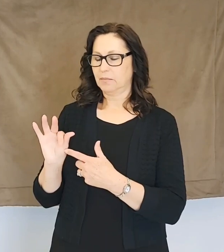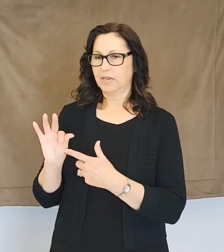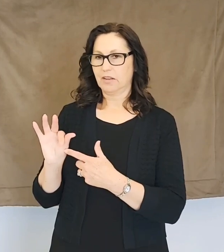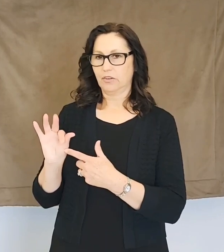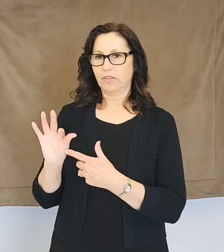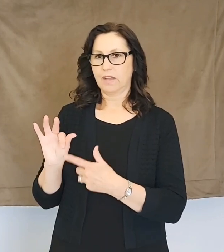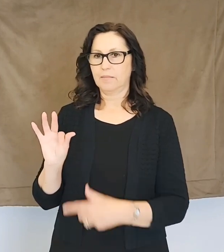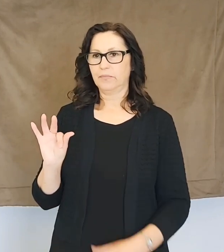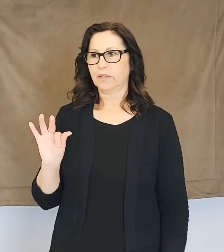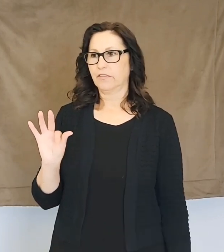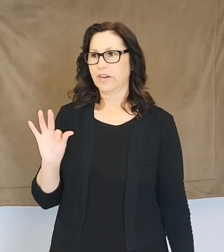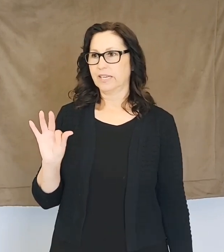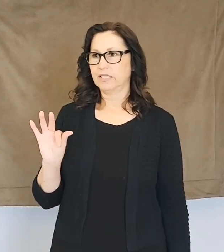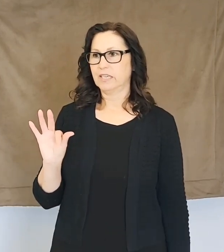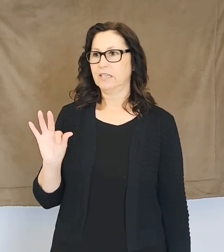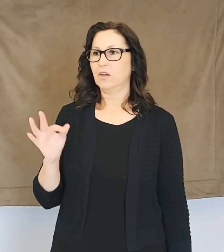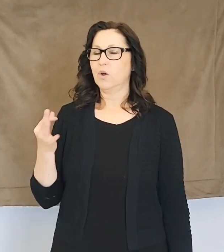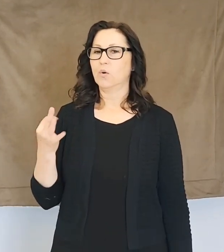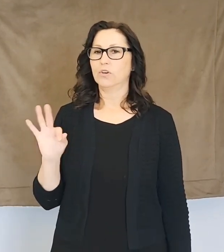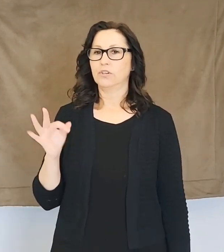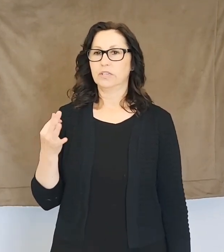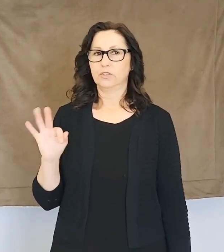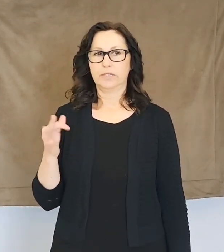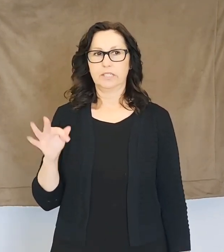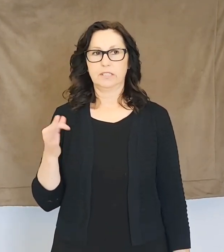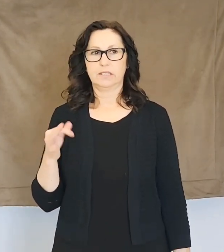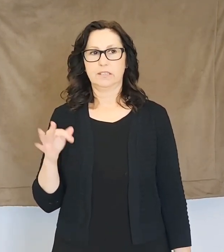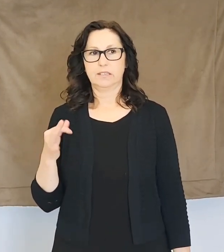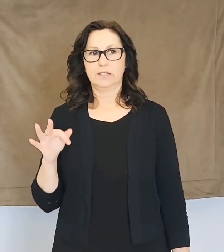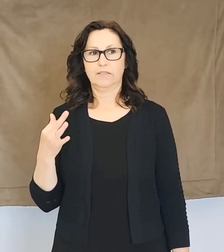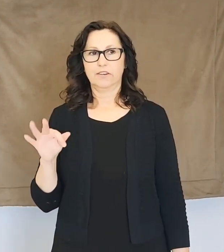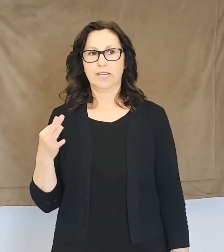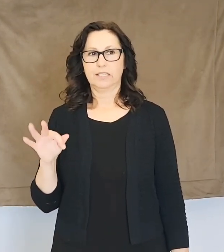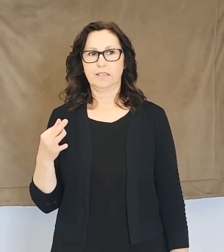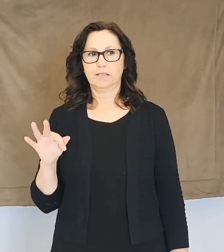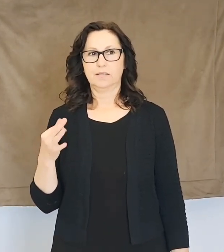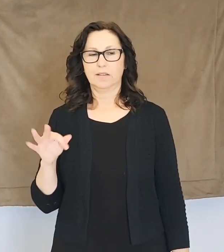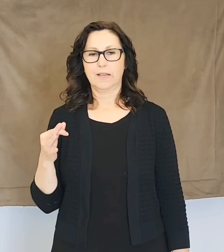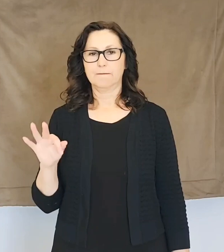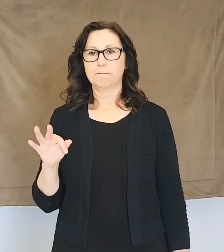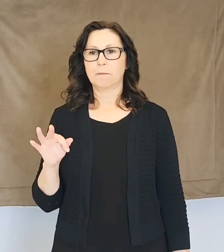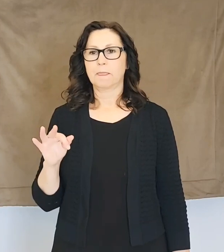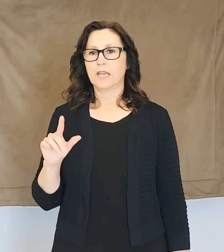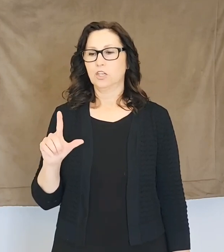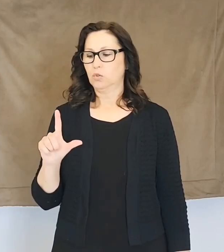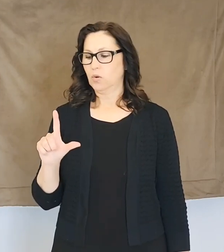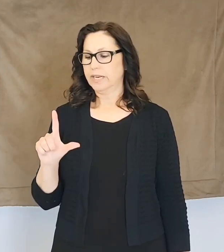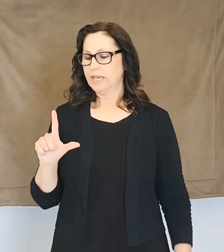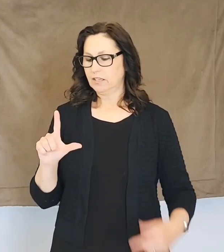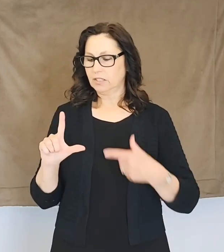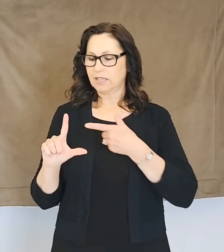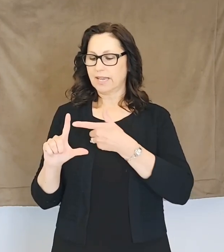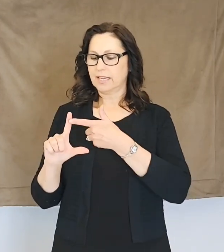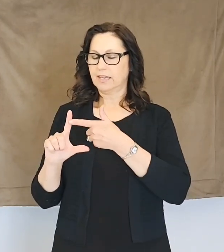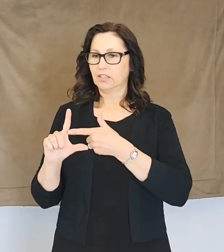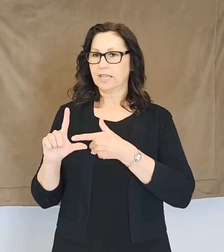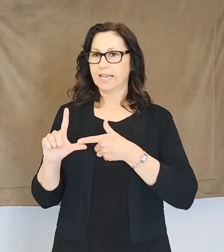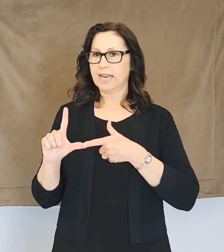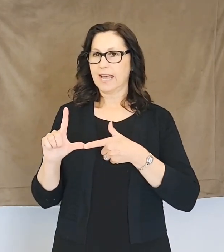up and down your thumb for 19, or you can twist for 19, okay? 20 looks like an